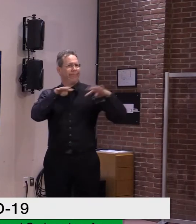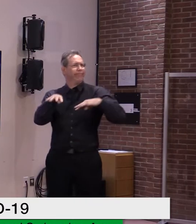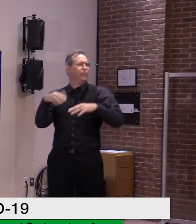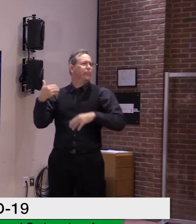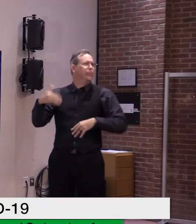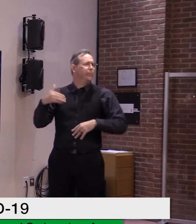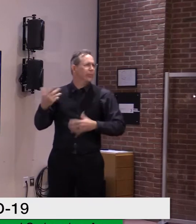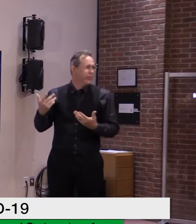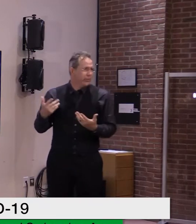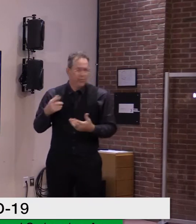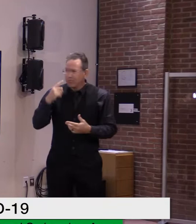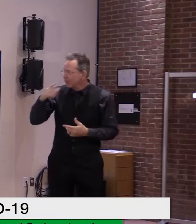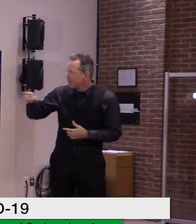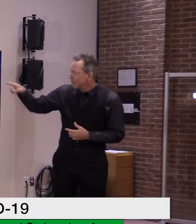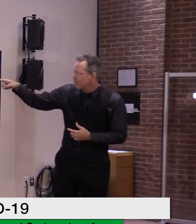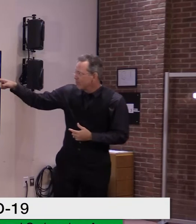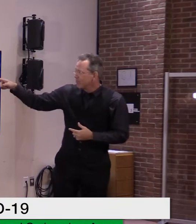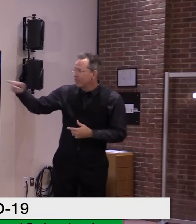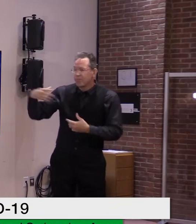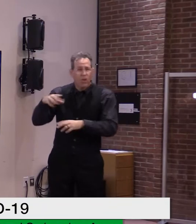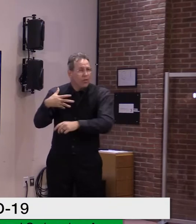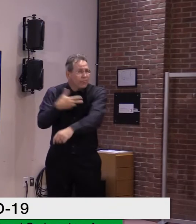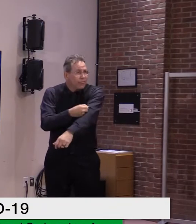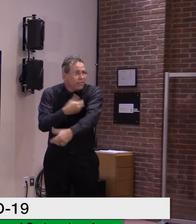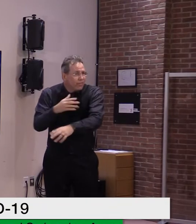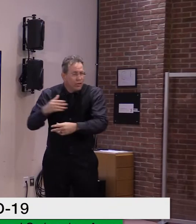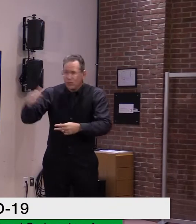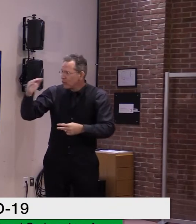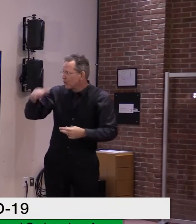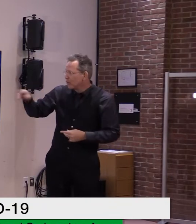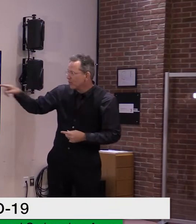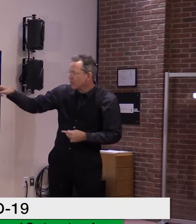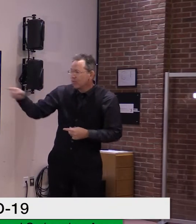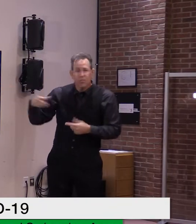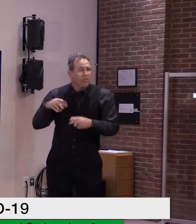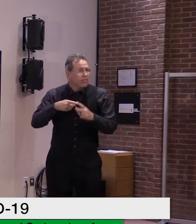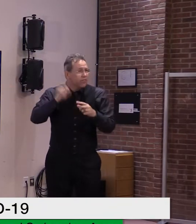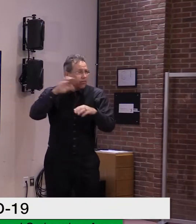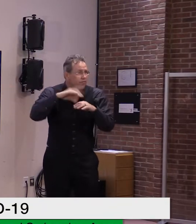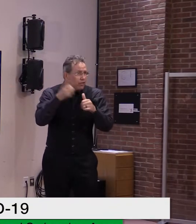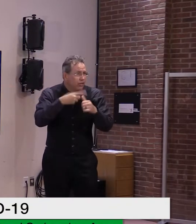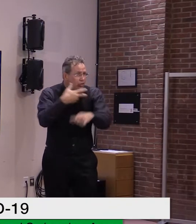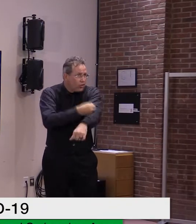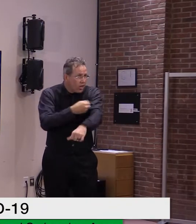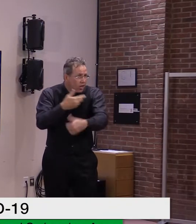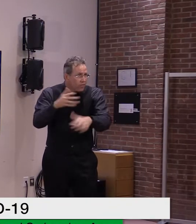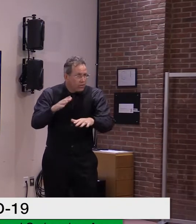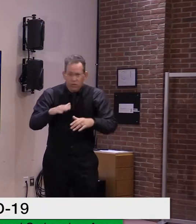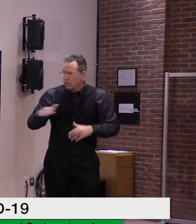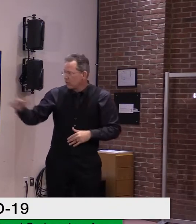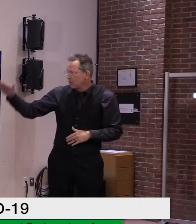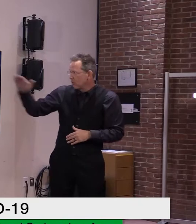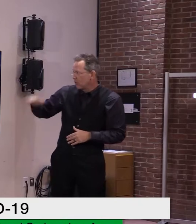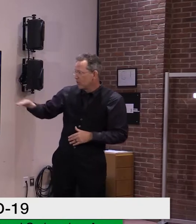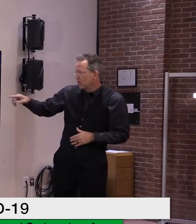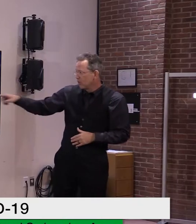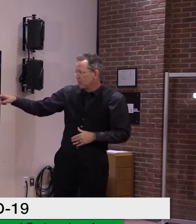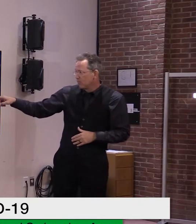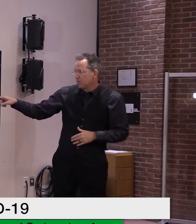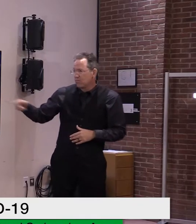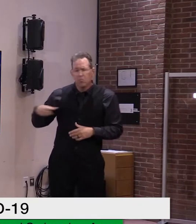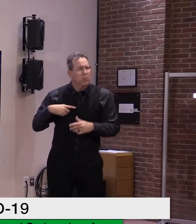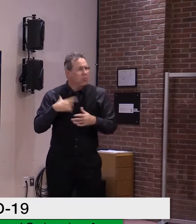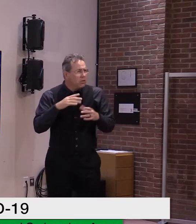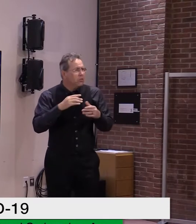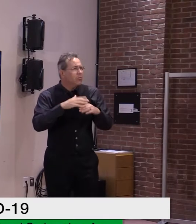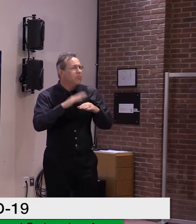having started vaccination. And new as of this week, we also have the highest percentage of our population that is fully vaccinated as